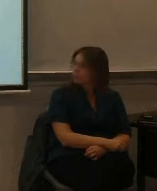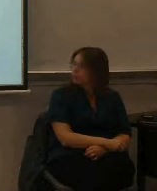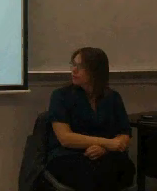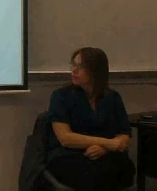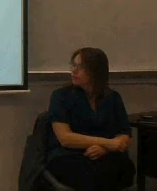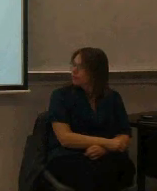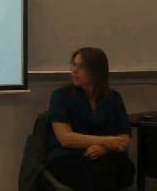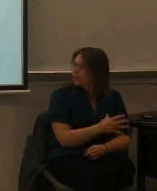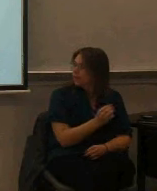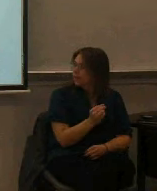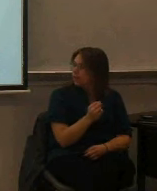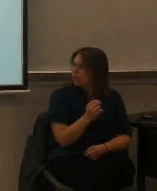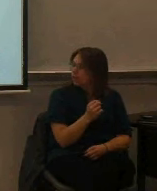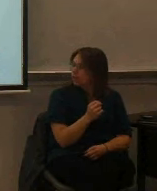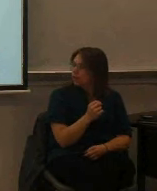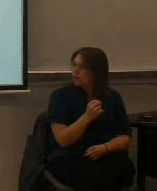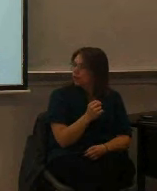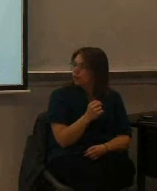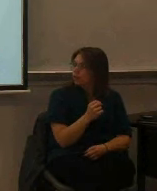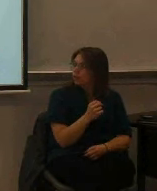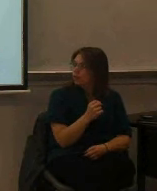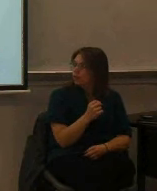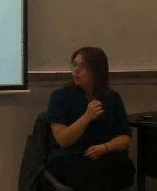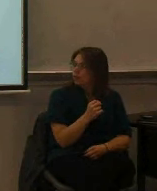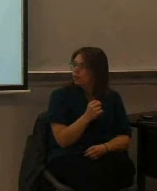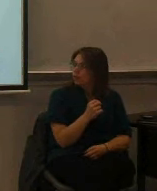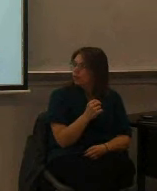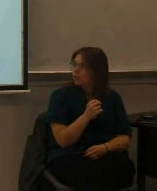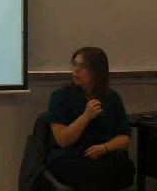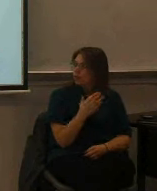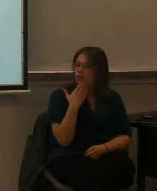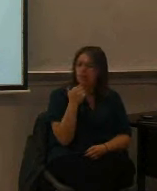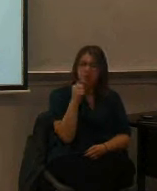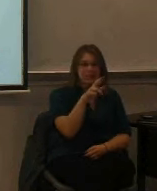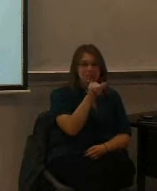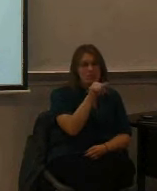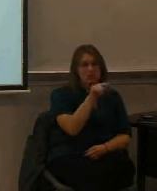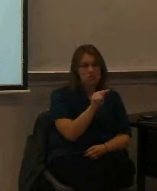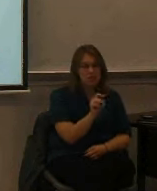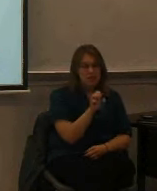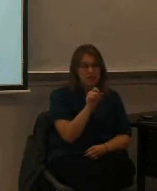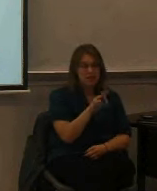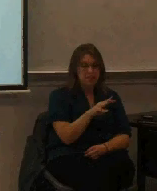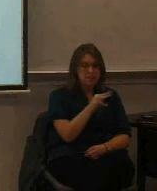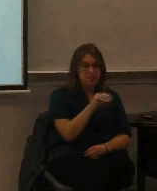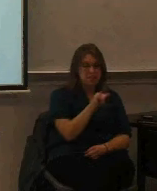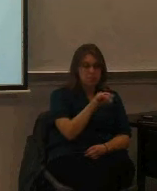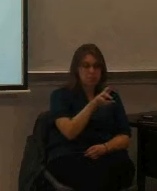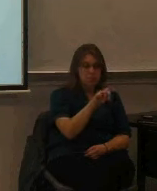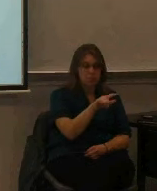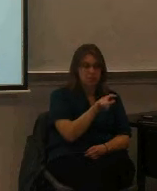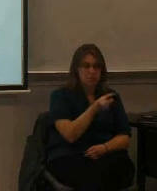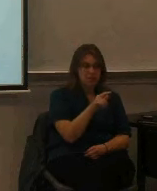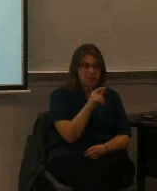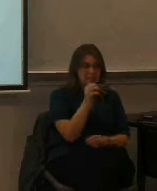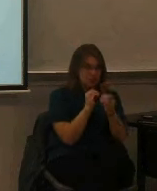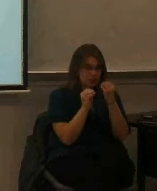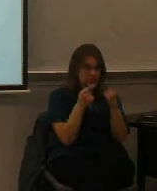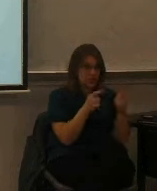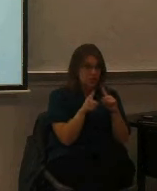get. And overall, it turns out the greatest rates of microbial ingestion occur when the entire assemblage